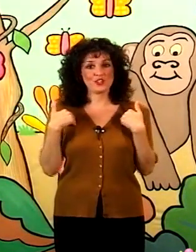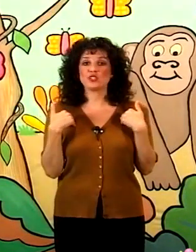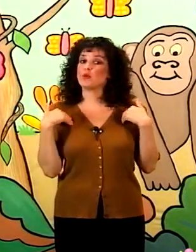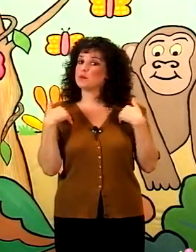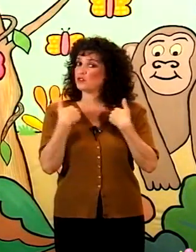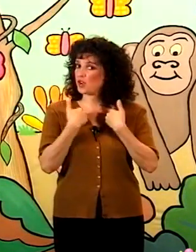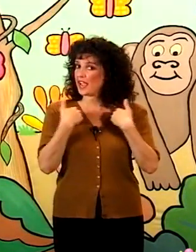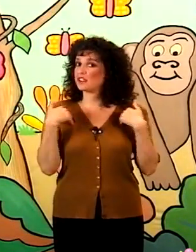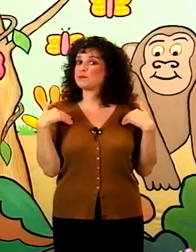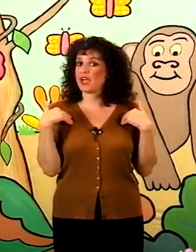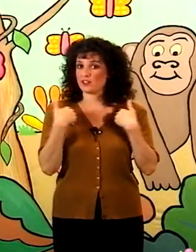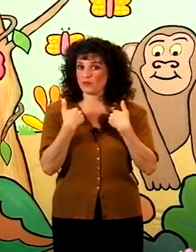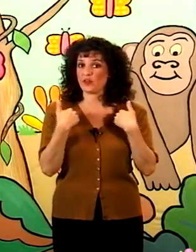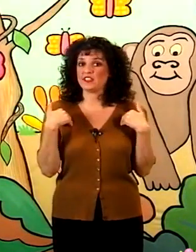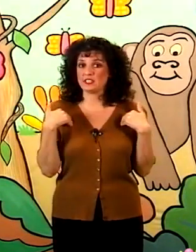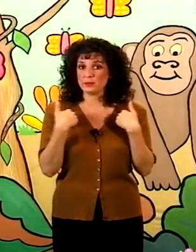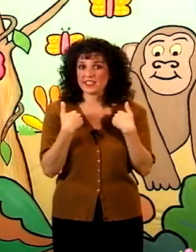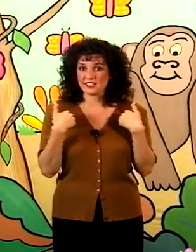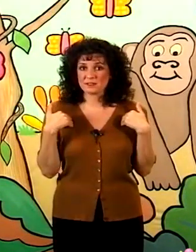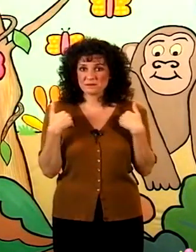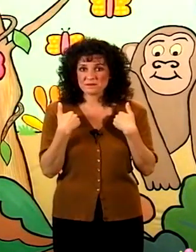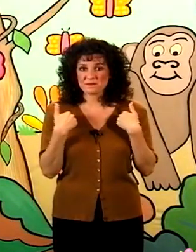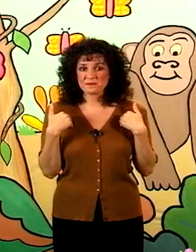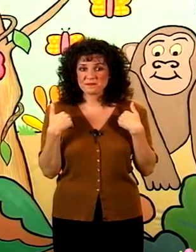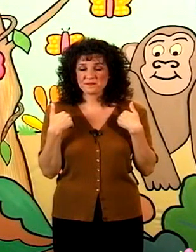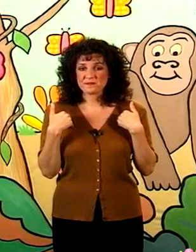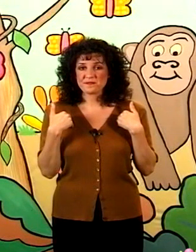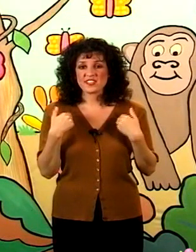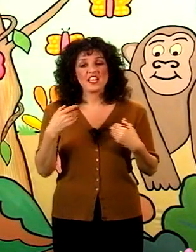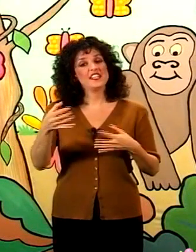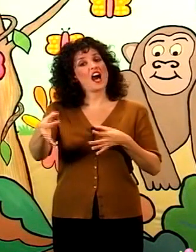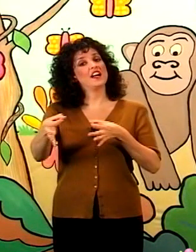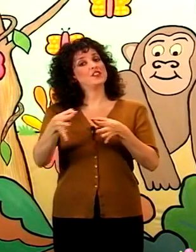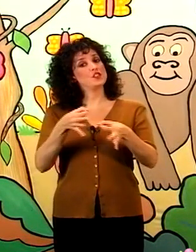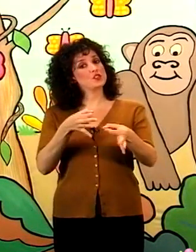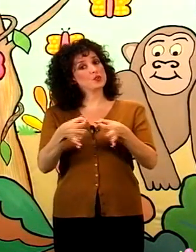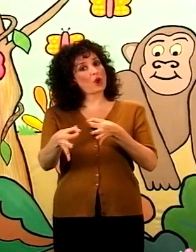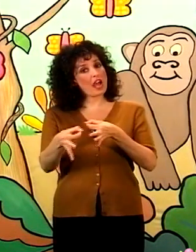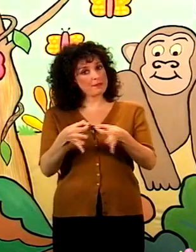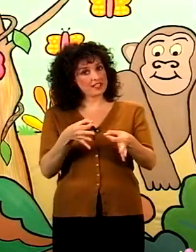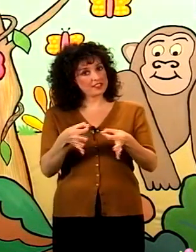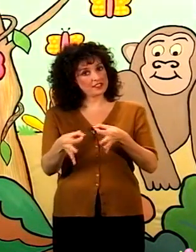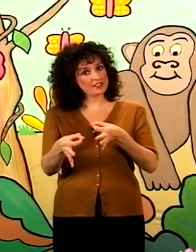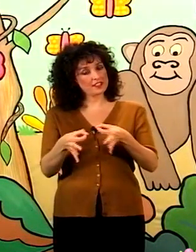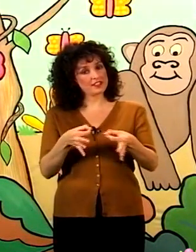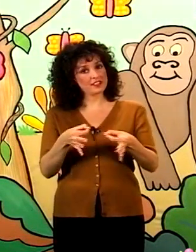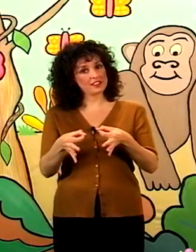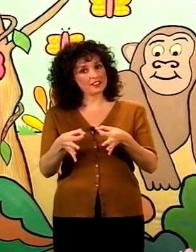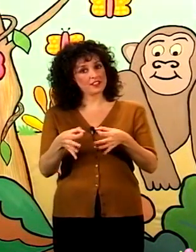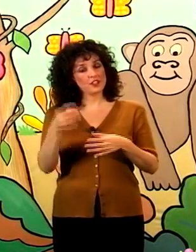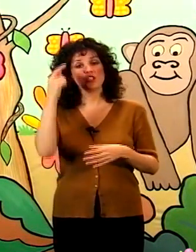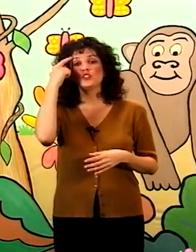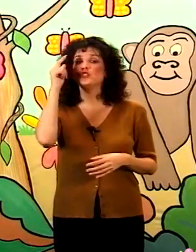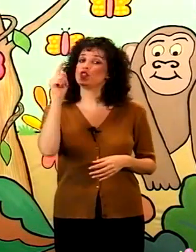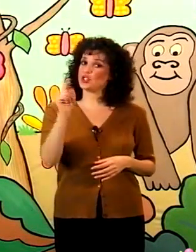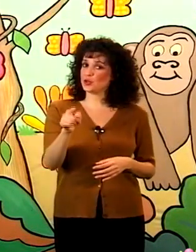You just want to move your hands back and forth a little bit. And I'll describe it to you.